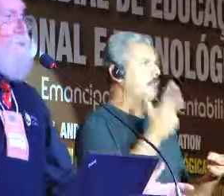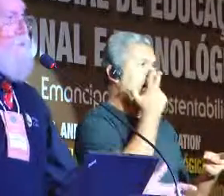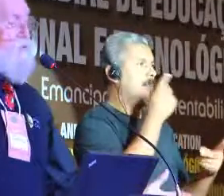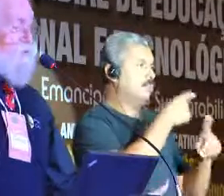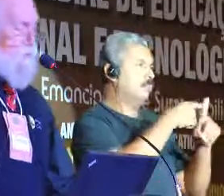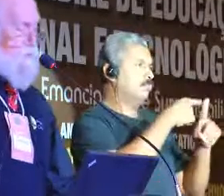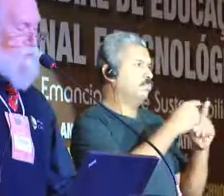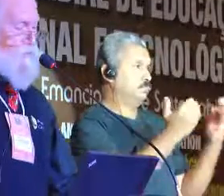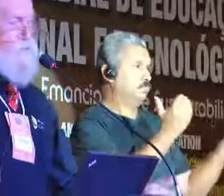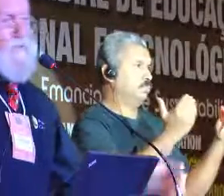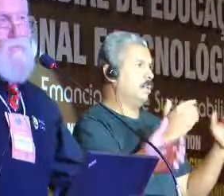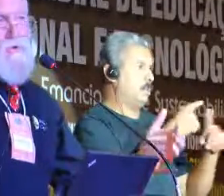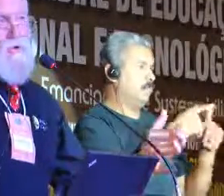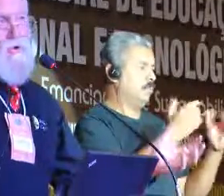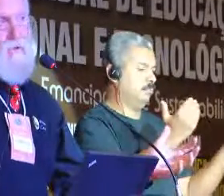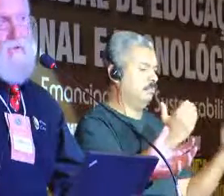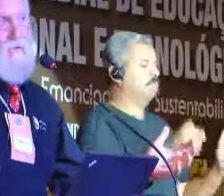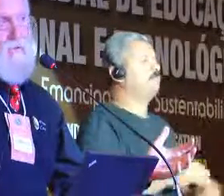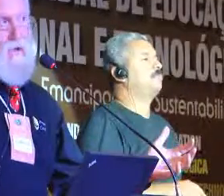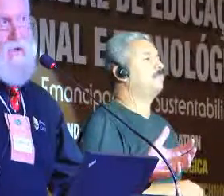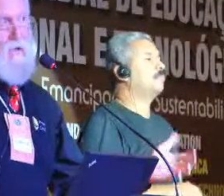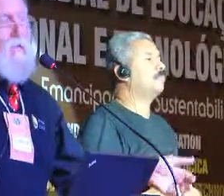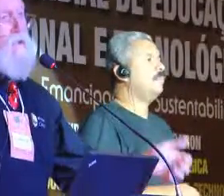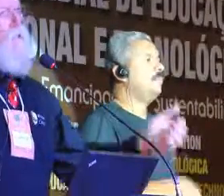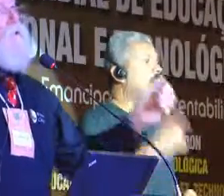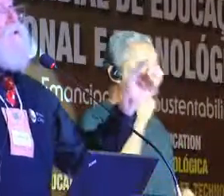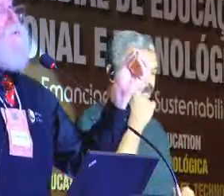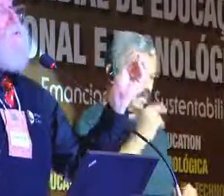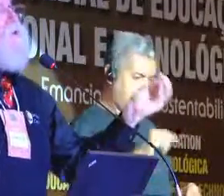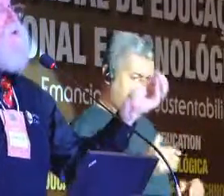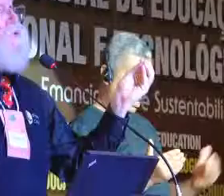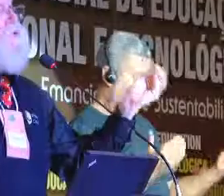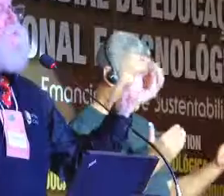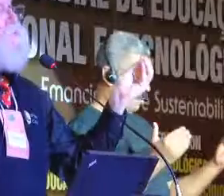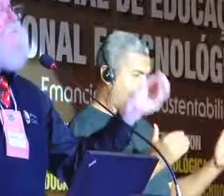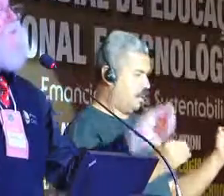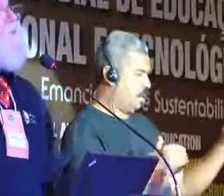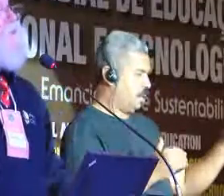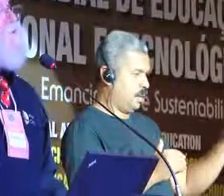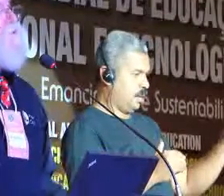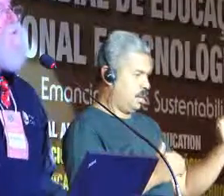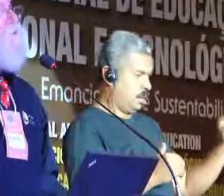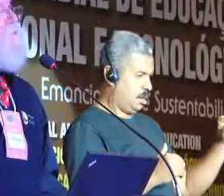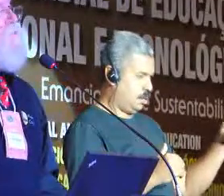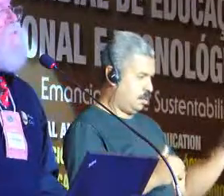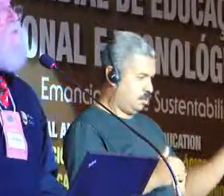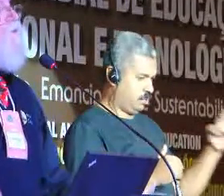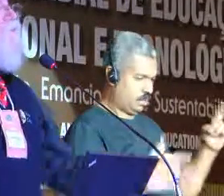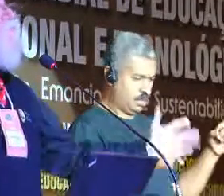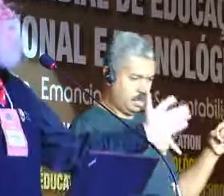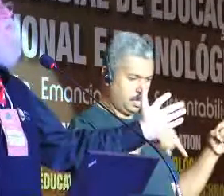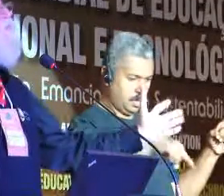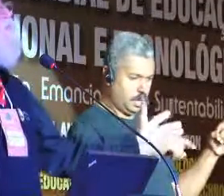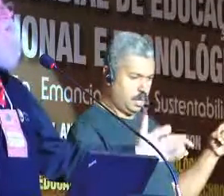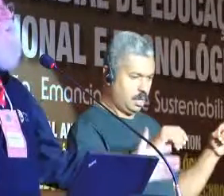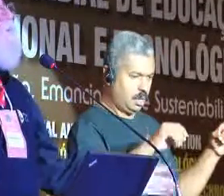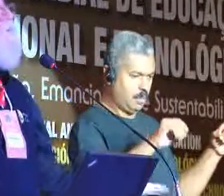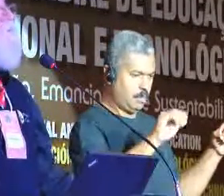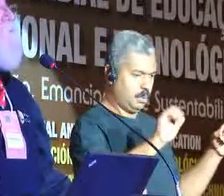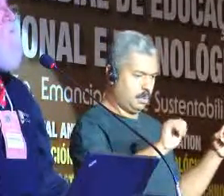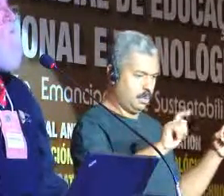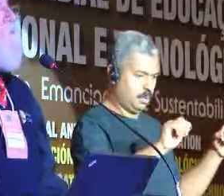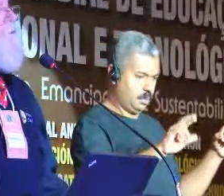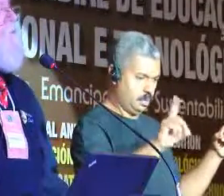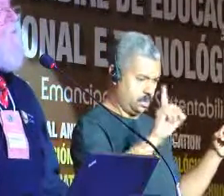If you would like to show your students what DOS looks like, there's a free copy of DOS with all of the source